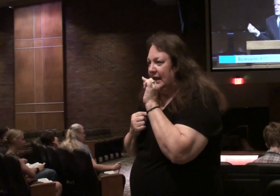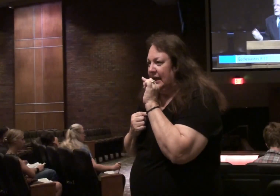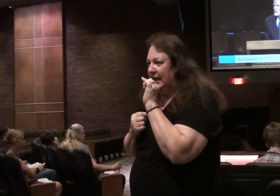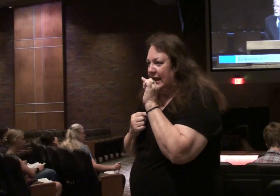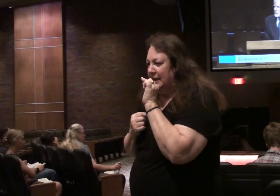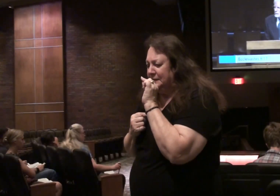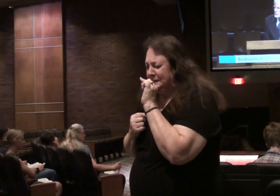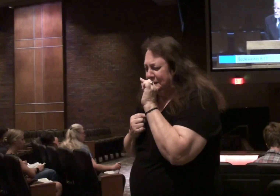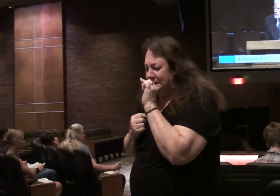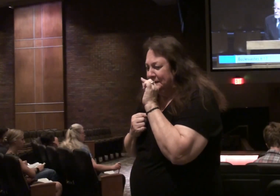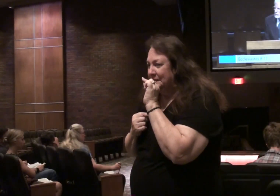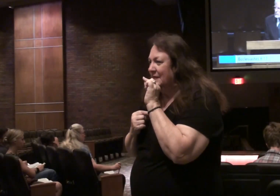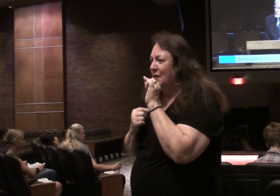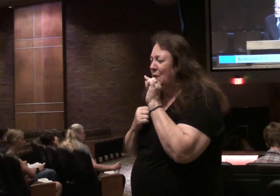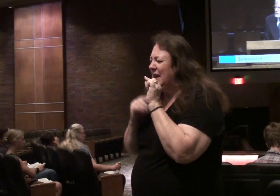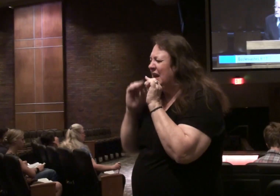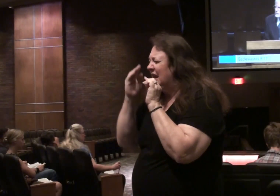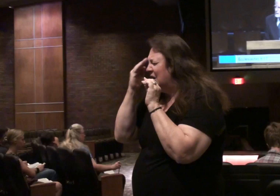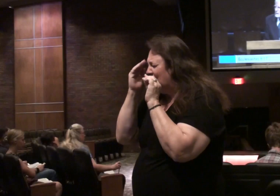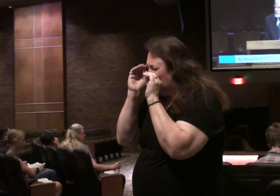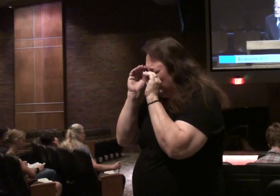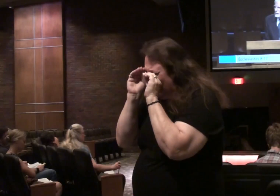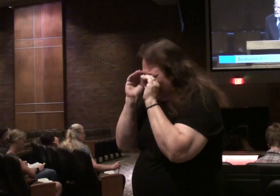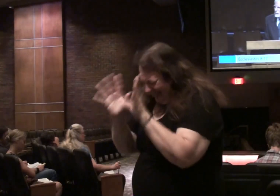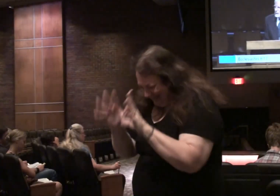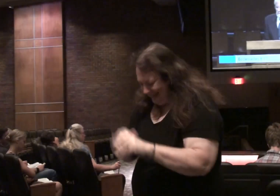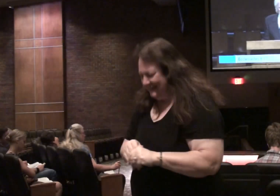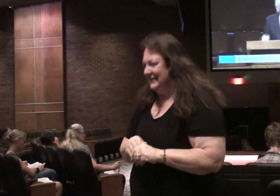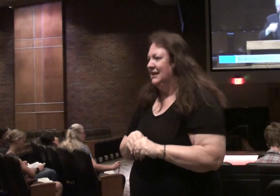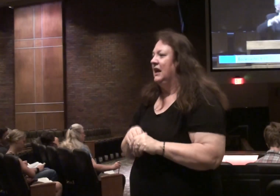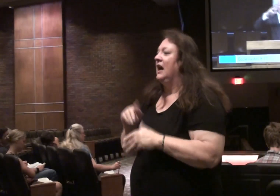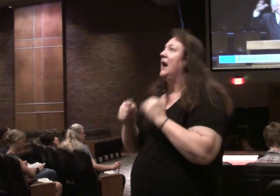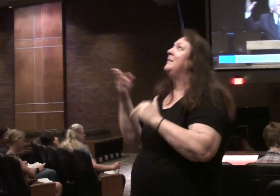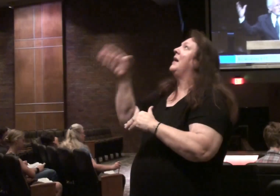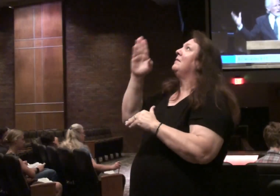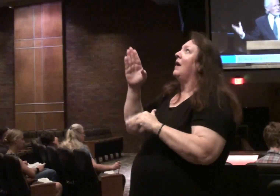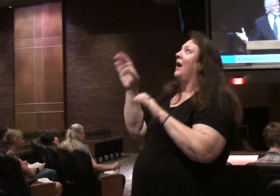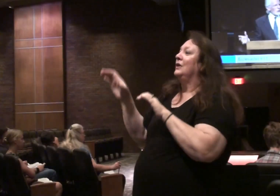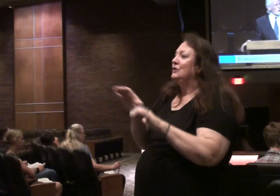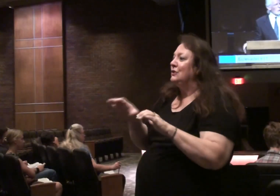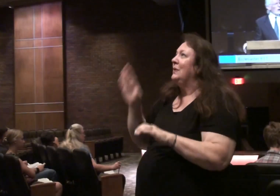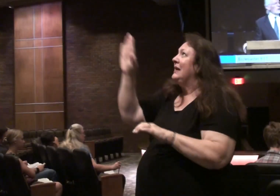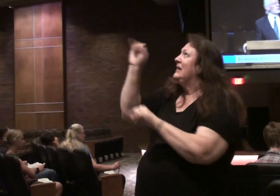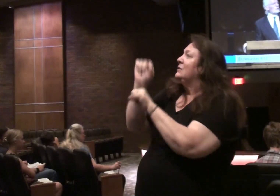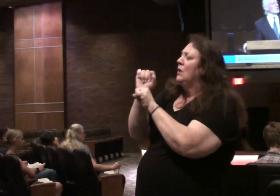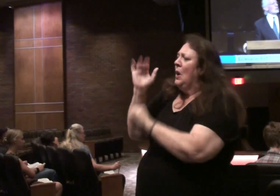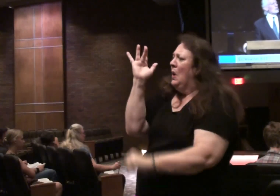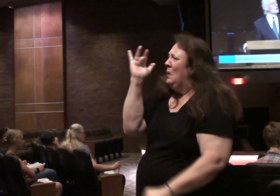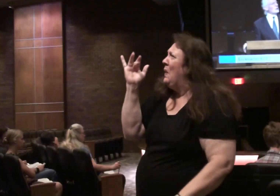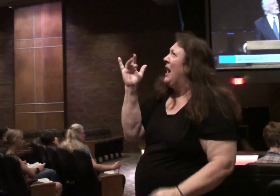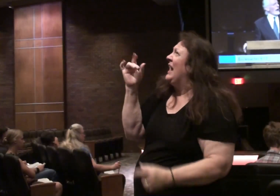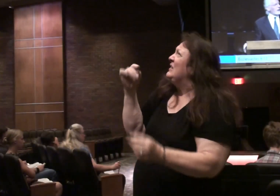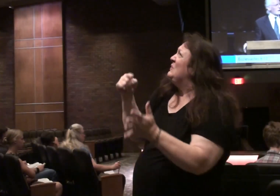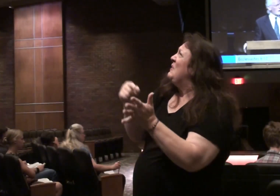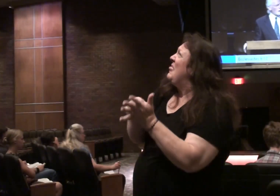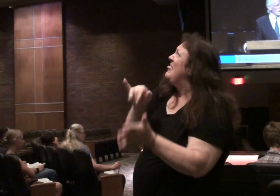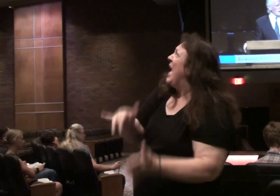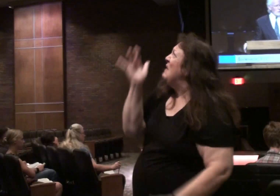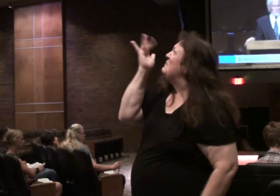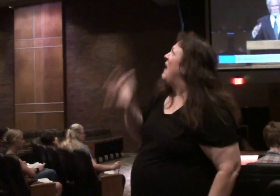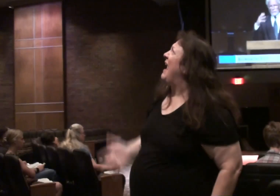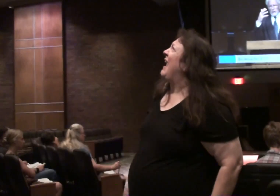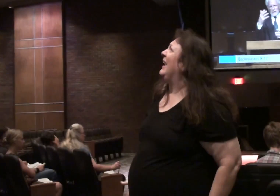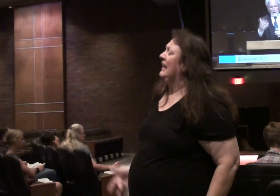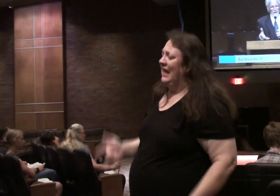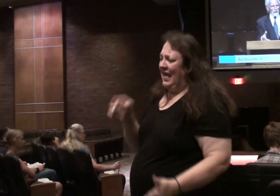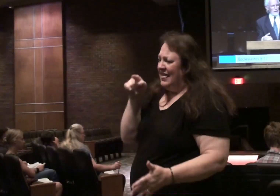my fingers. We know so little of God's dealings, God's working. Why, Lord, would you do that?